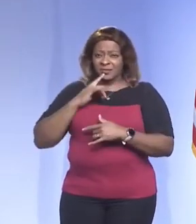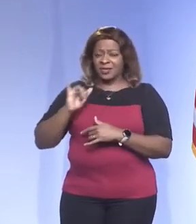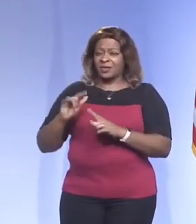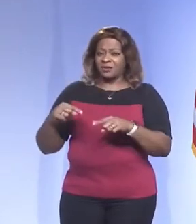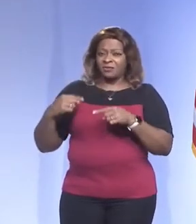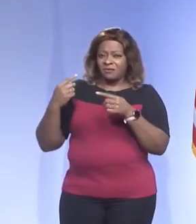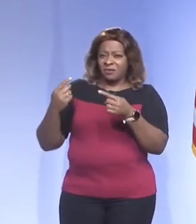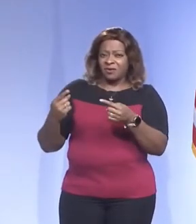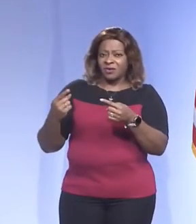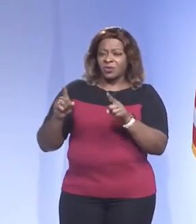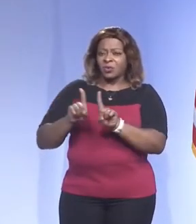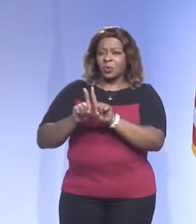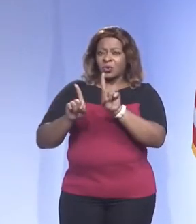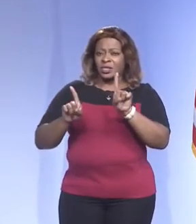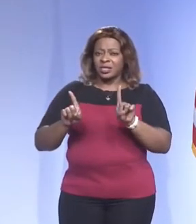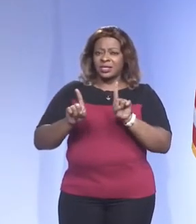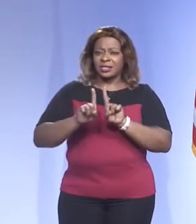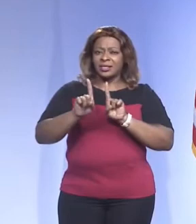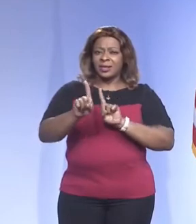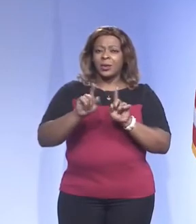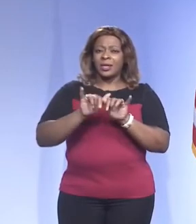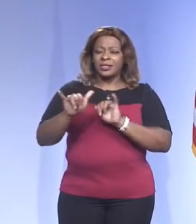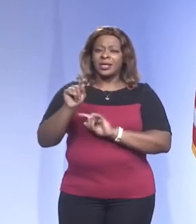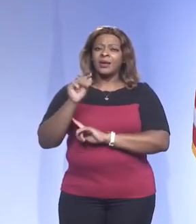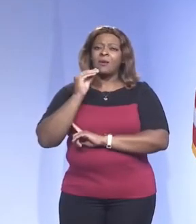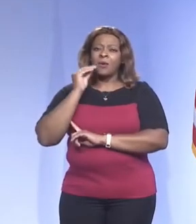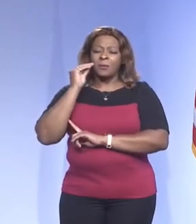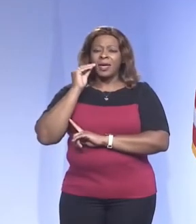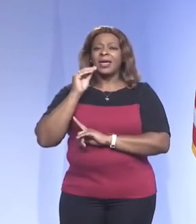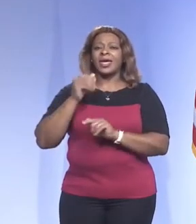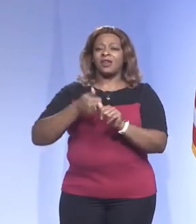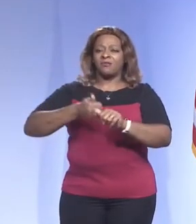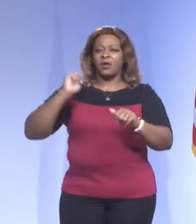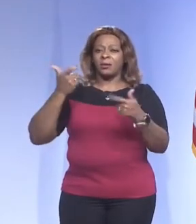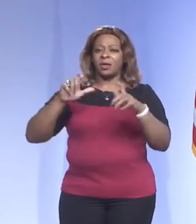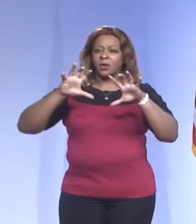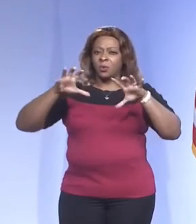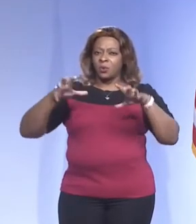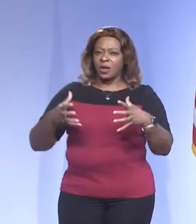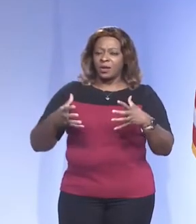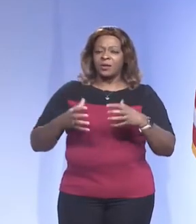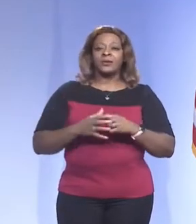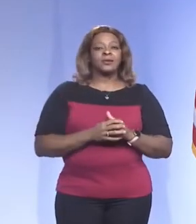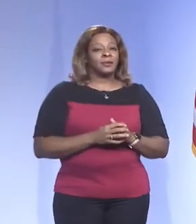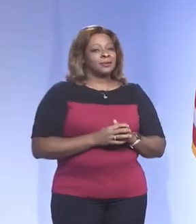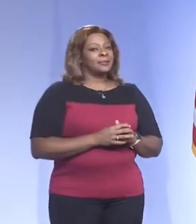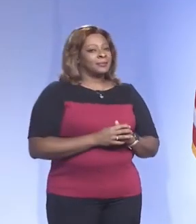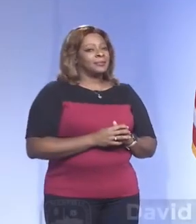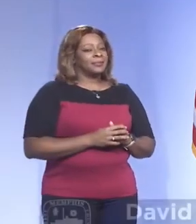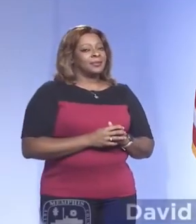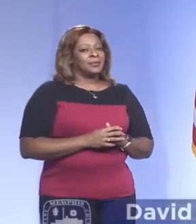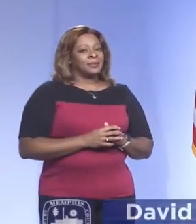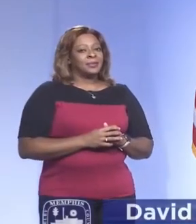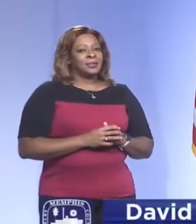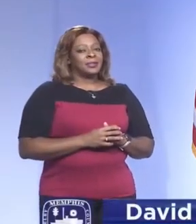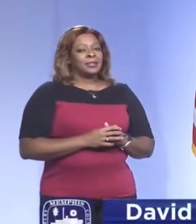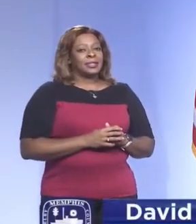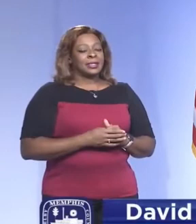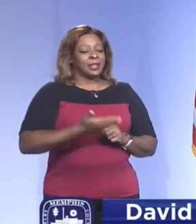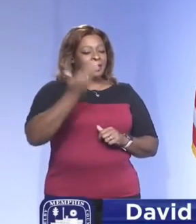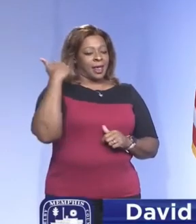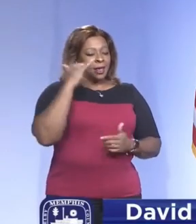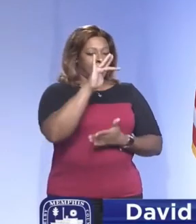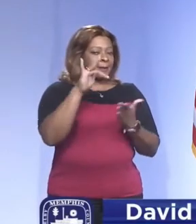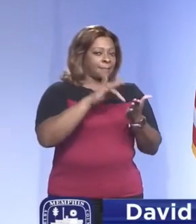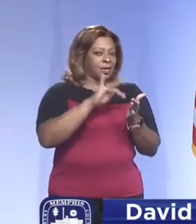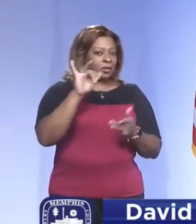as social distancing and staying home and staying away from big crowds? Right. So at the middle of